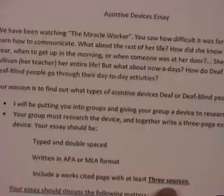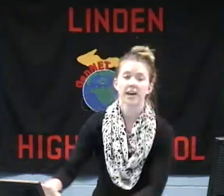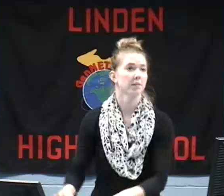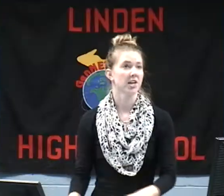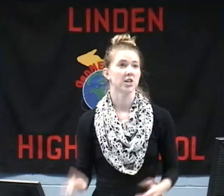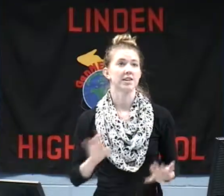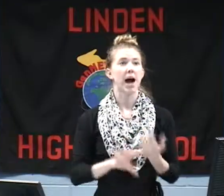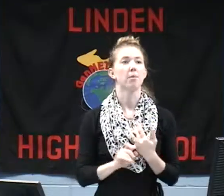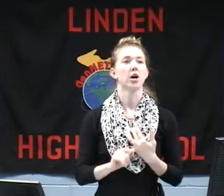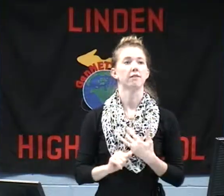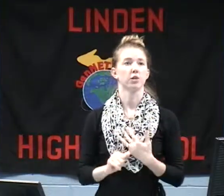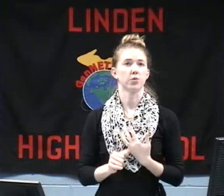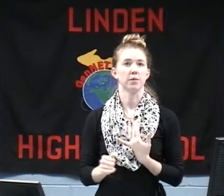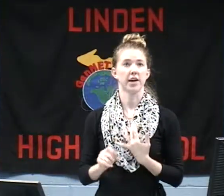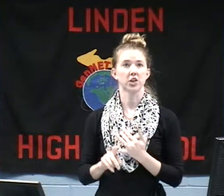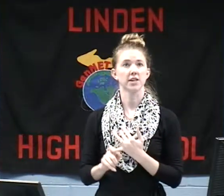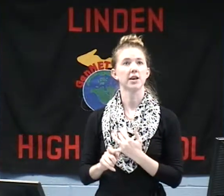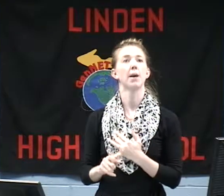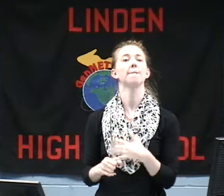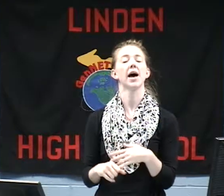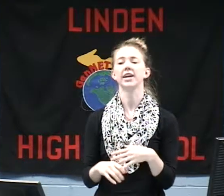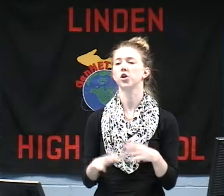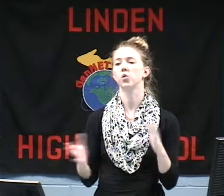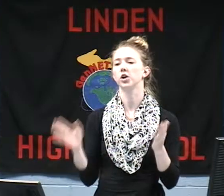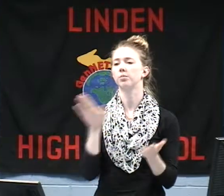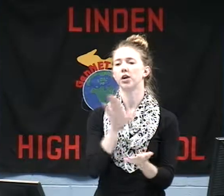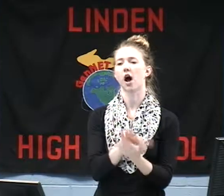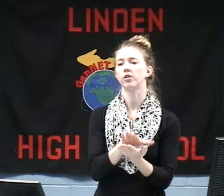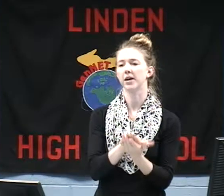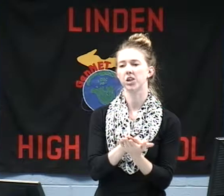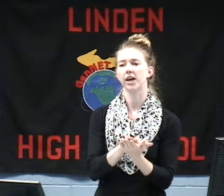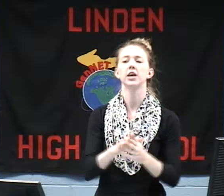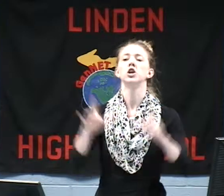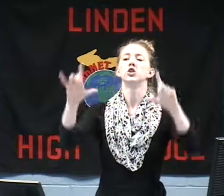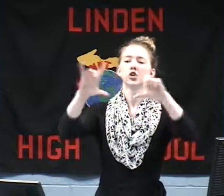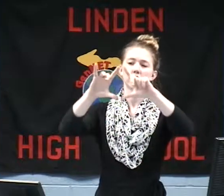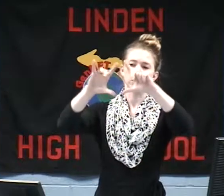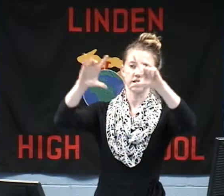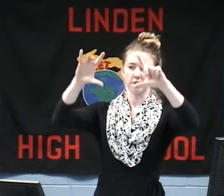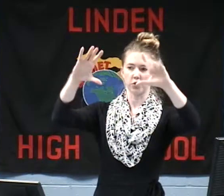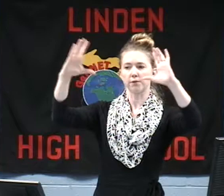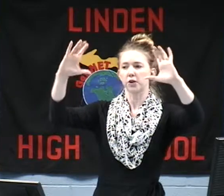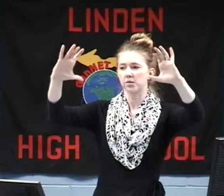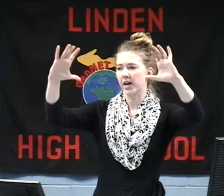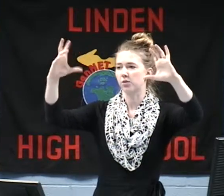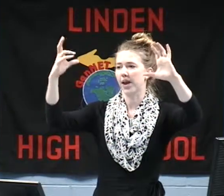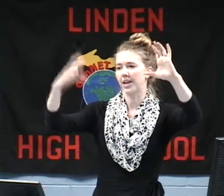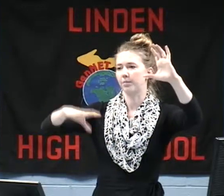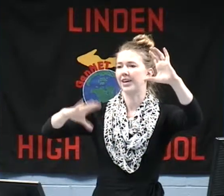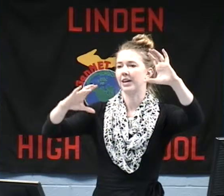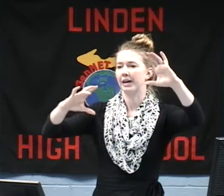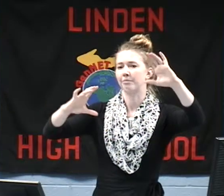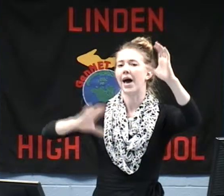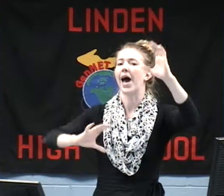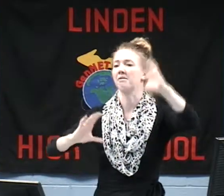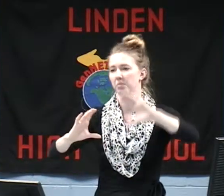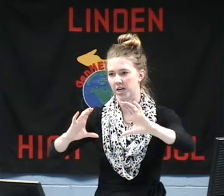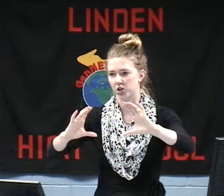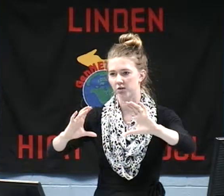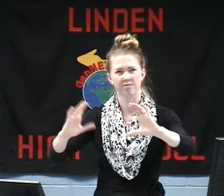cited page is not part of the 3 pages, but I don't want you to put a cover page on it, so your first page might end up being like a half a page. Does